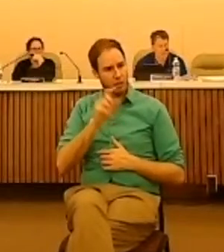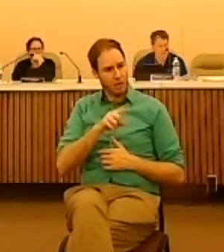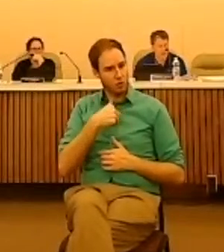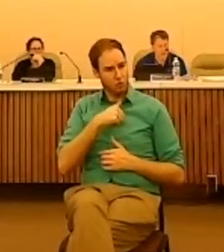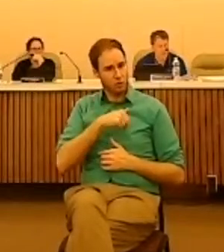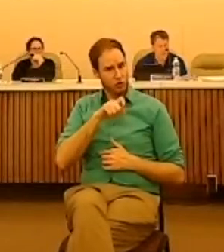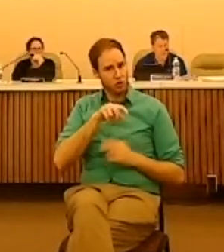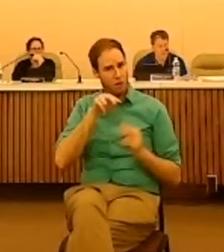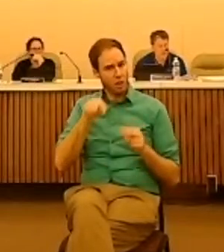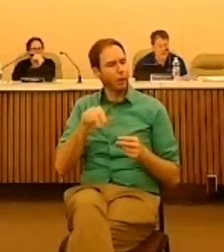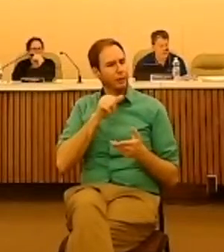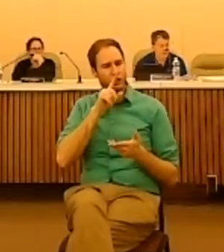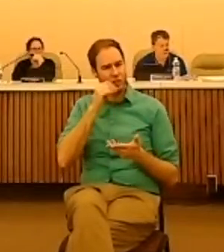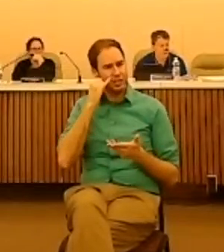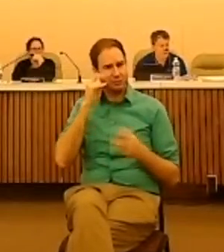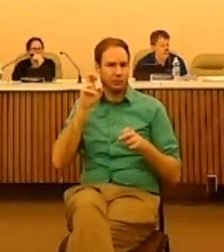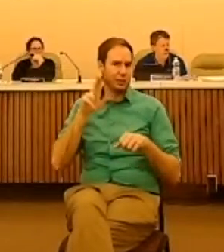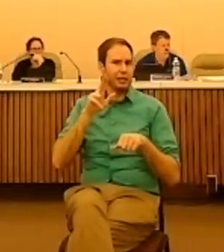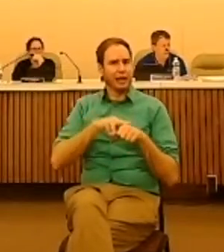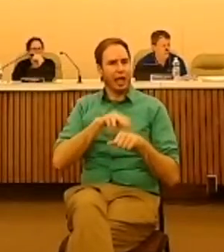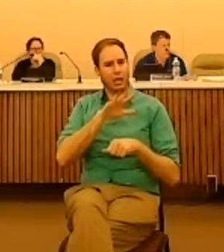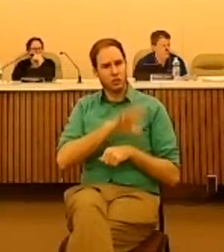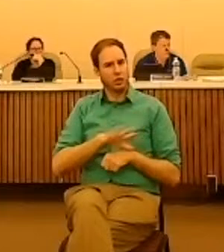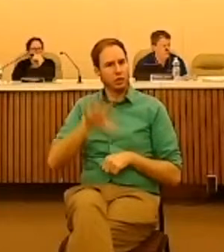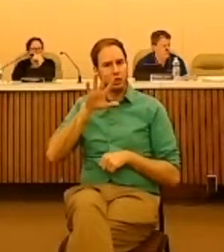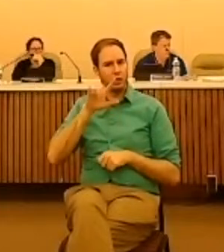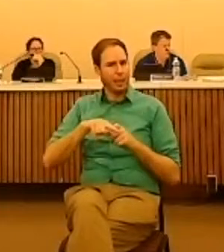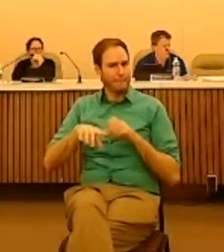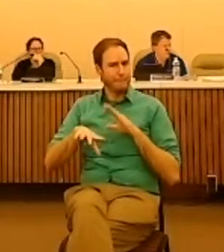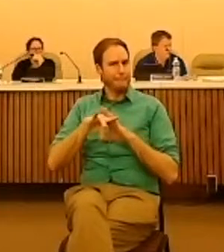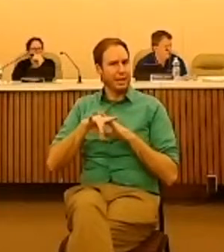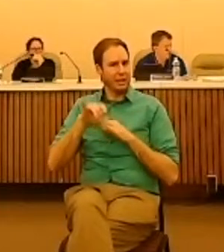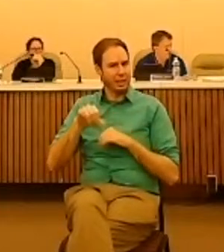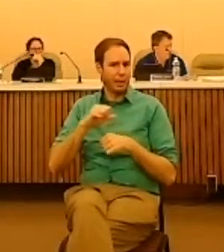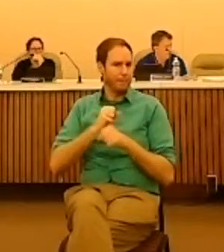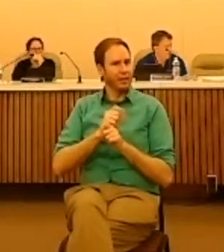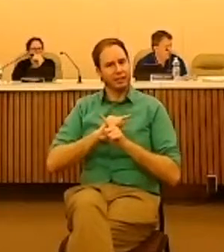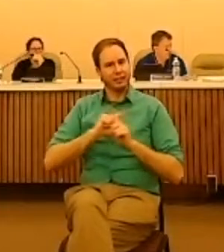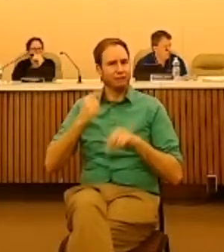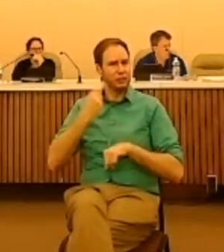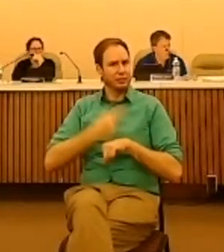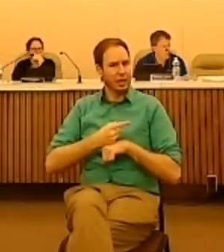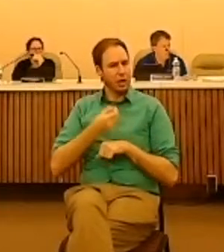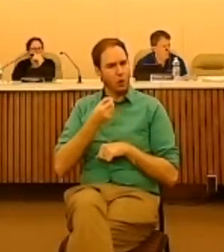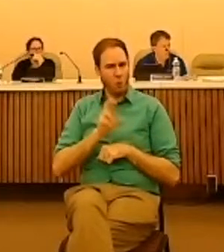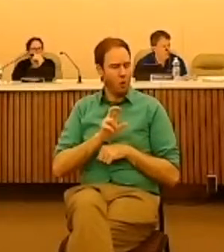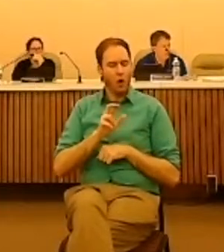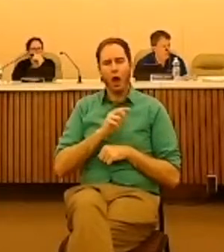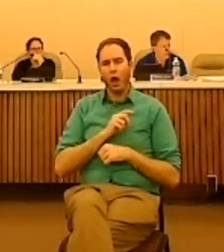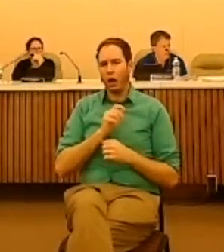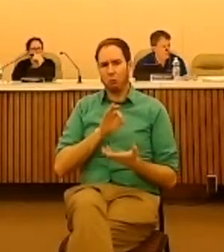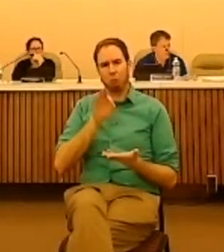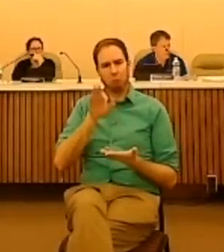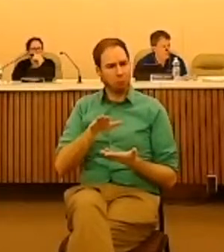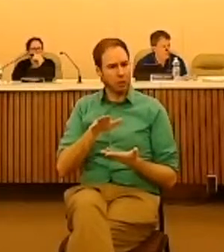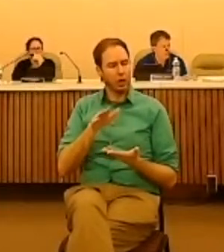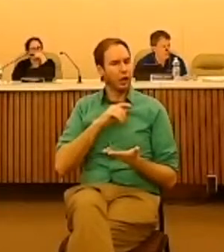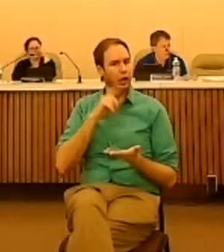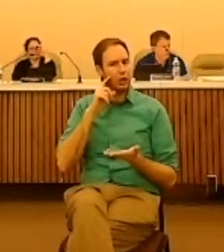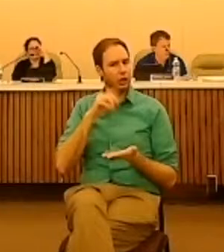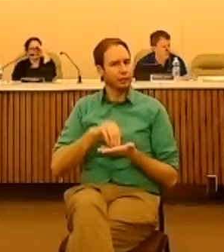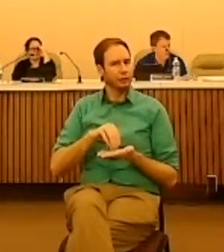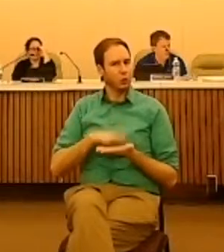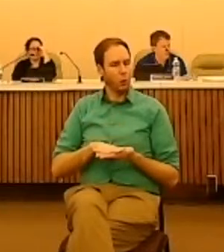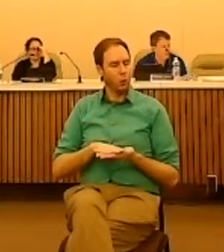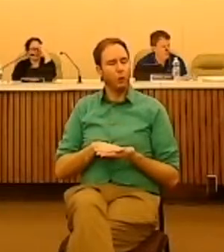take a look. I don't know if this is a national date that picks this Make a Difference Day. But one of the things I noted